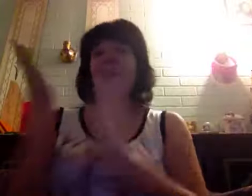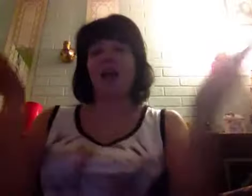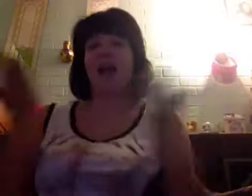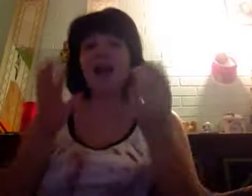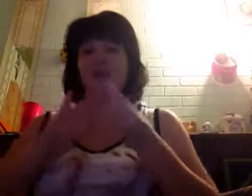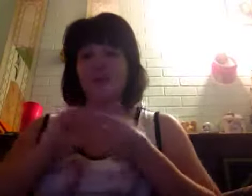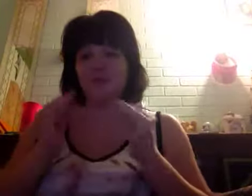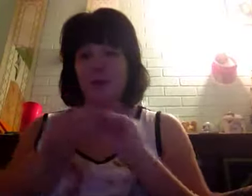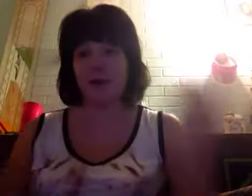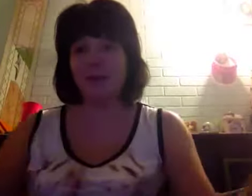Here's the story.